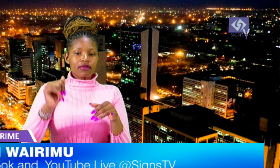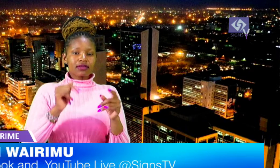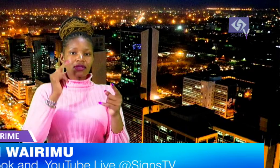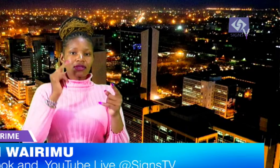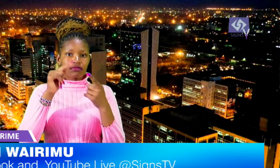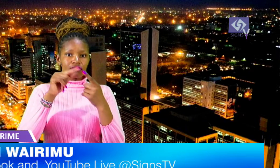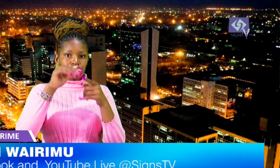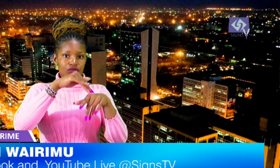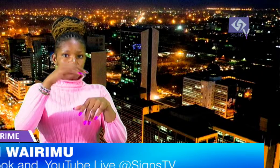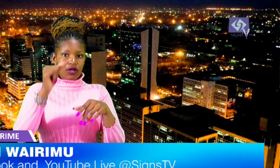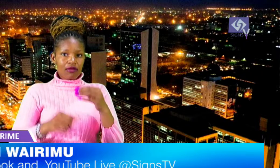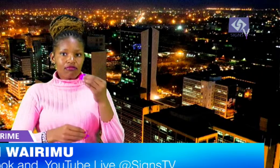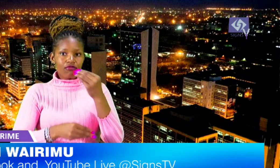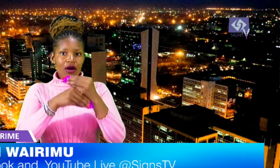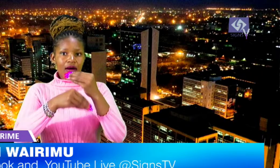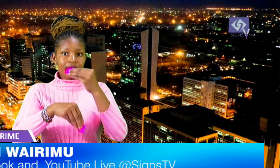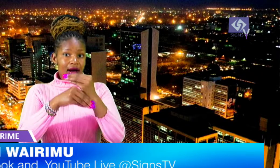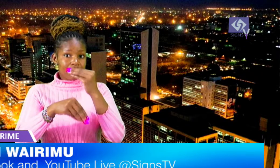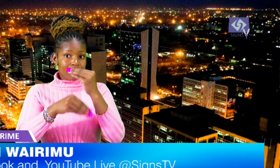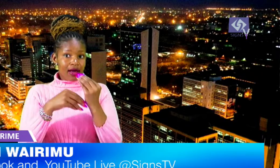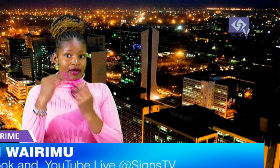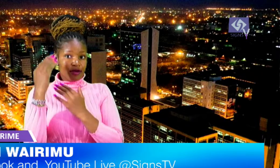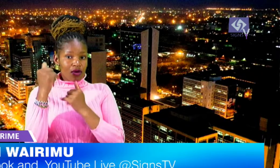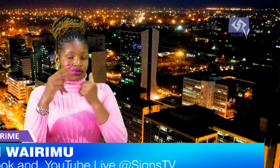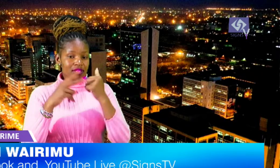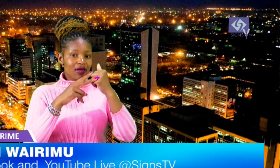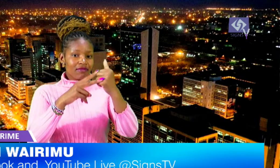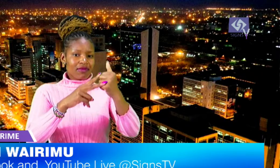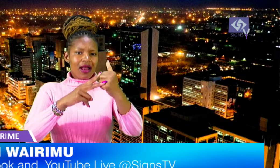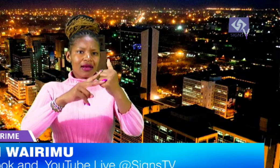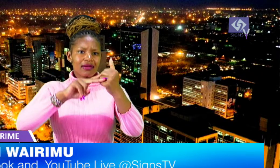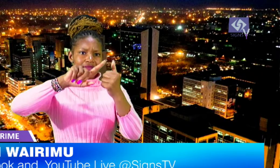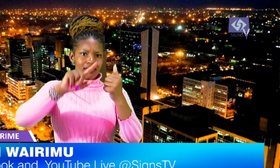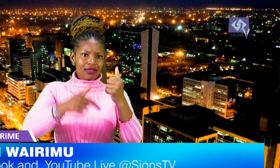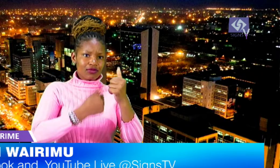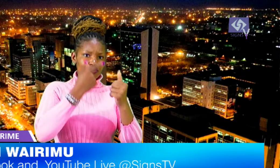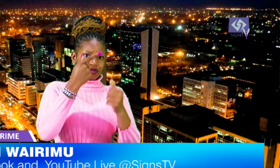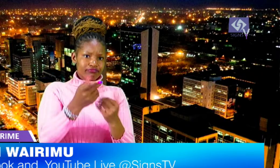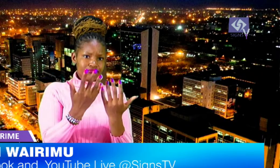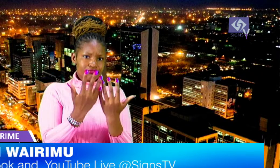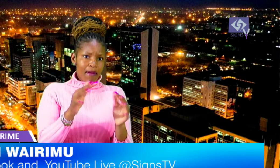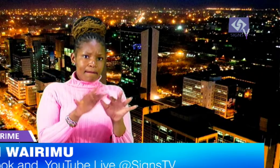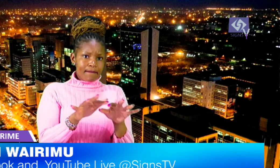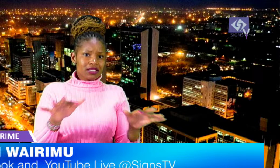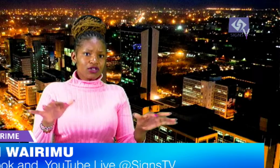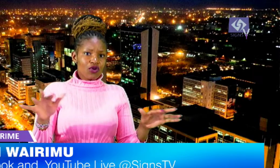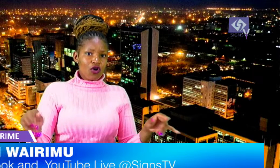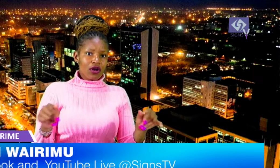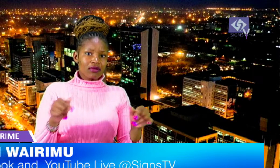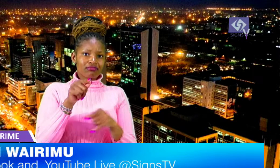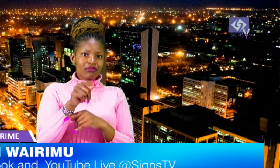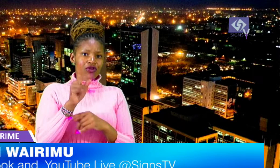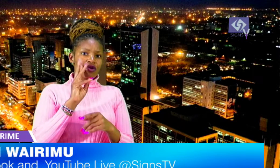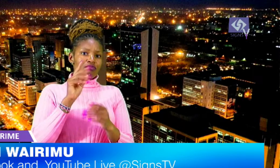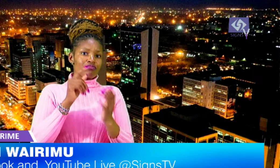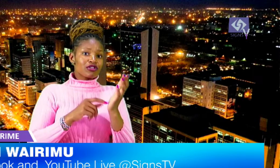These efforts aims to address the existing 700,000 metric tons of rice